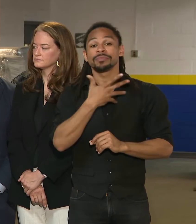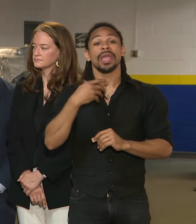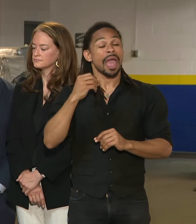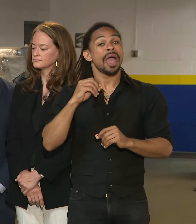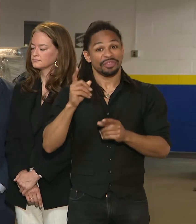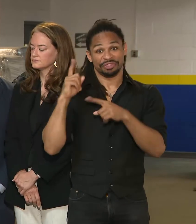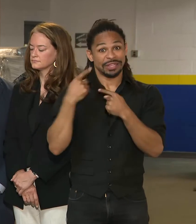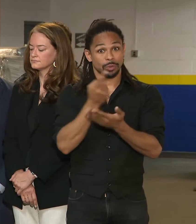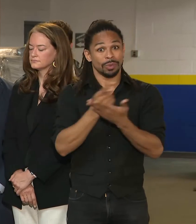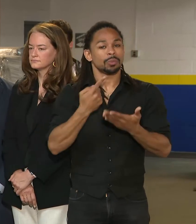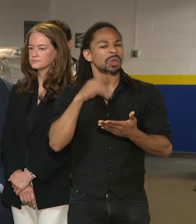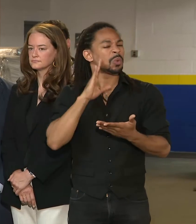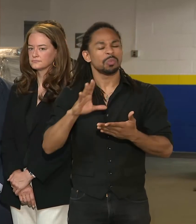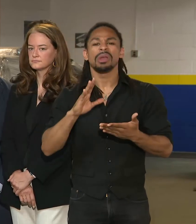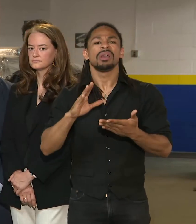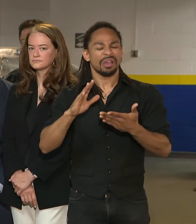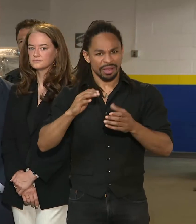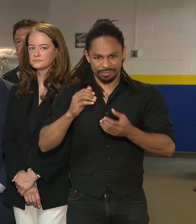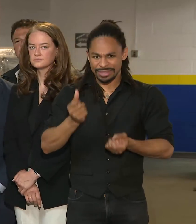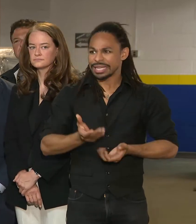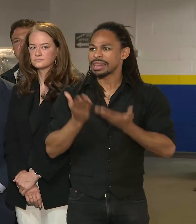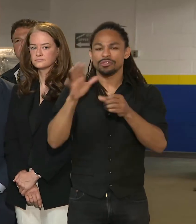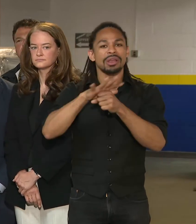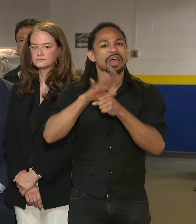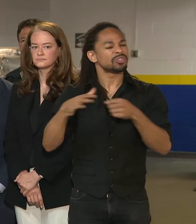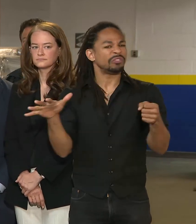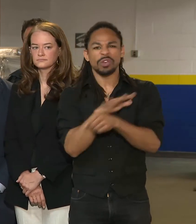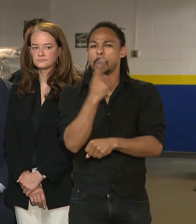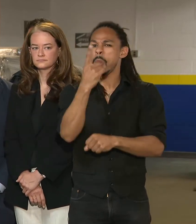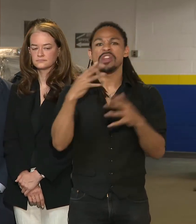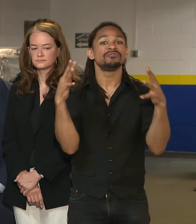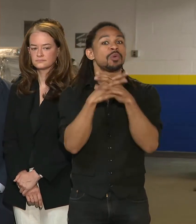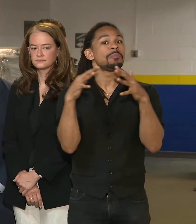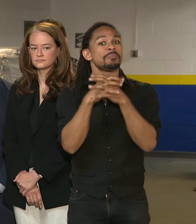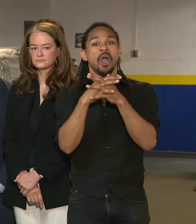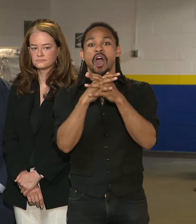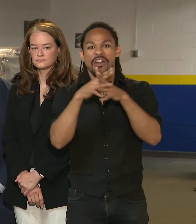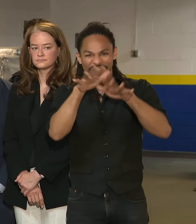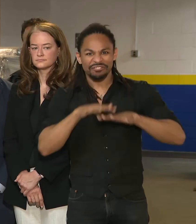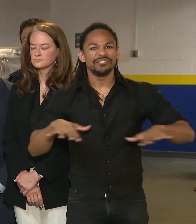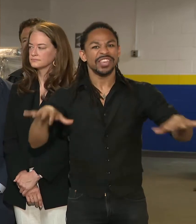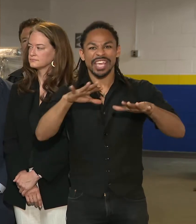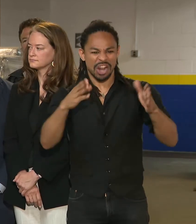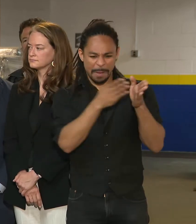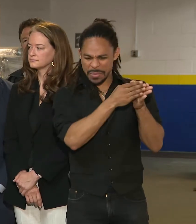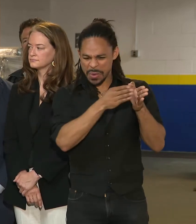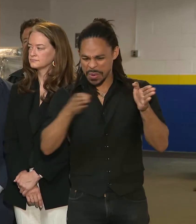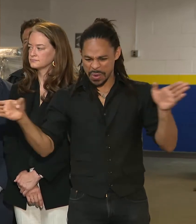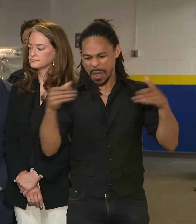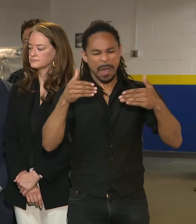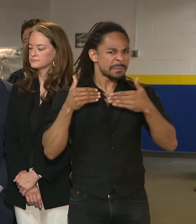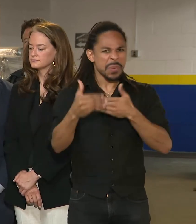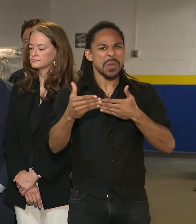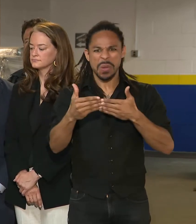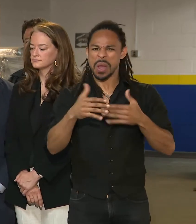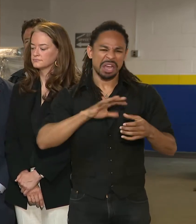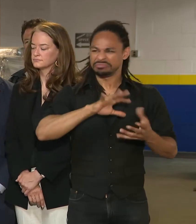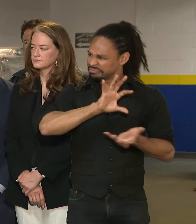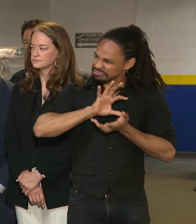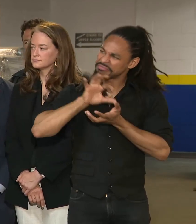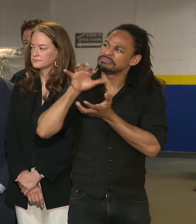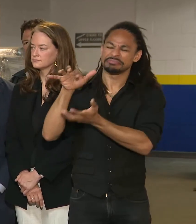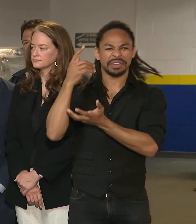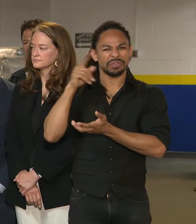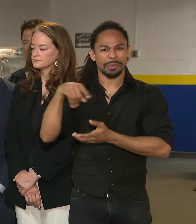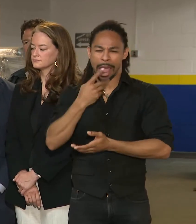entire football field. Our commitment and dedication is real. And so I want to thank all of our partners who